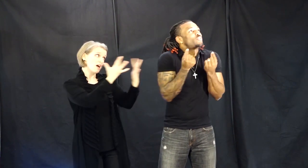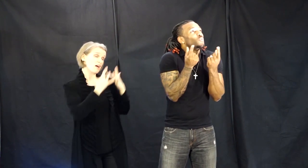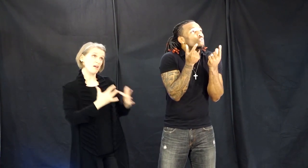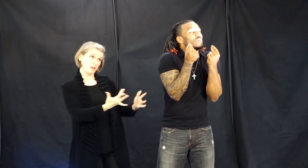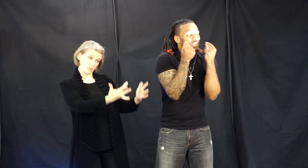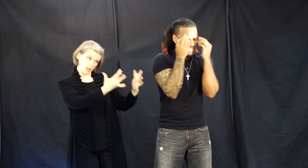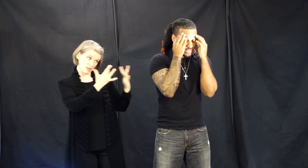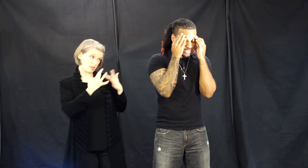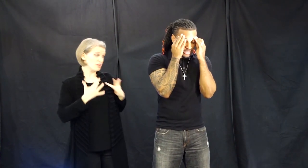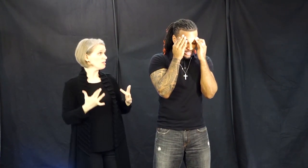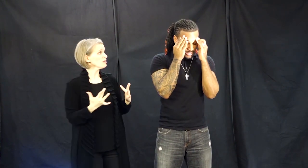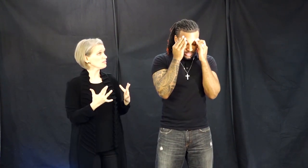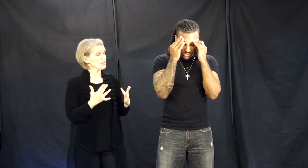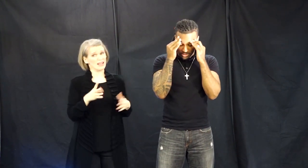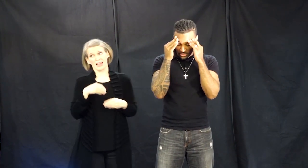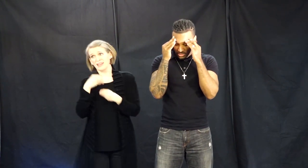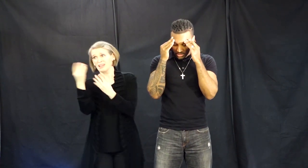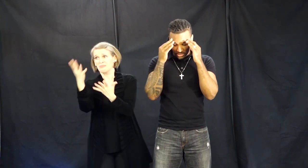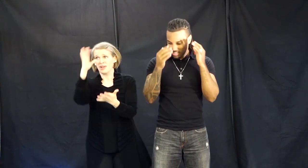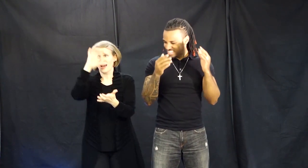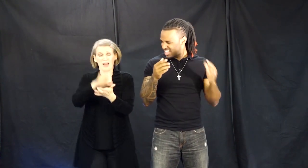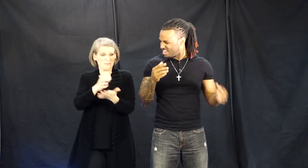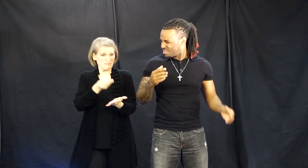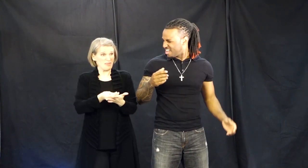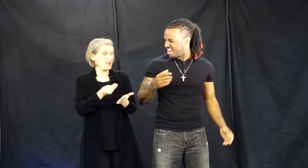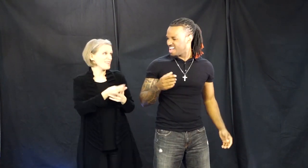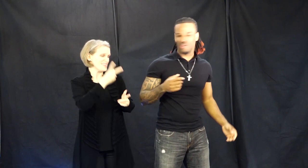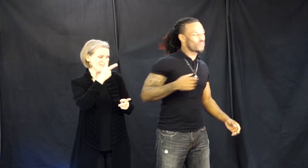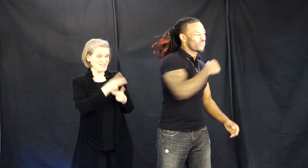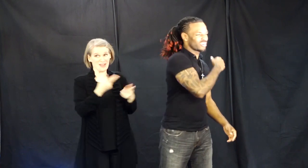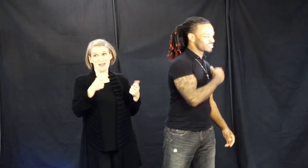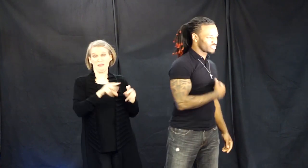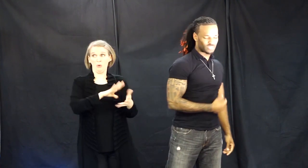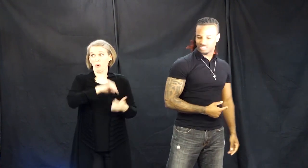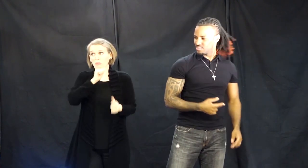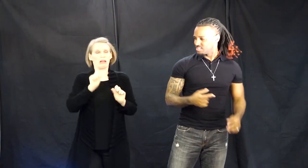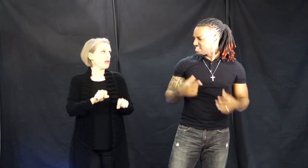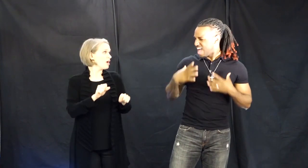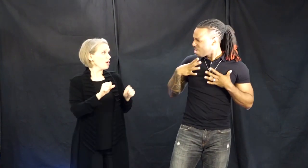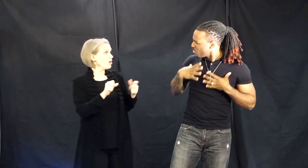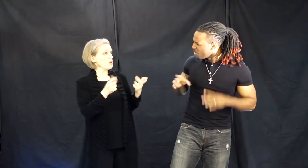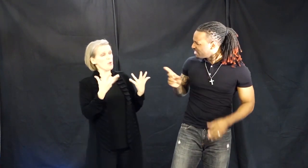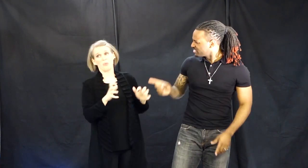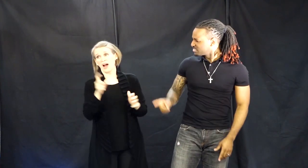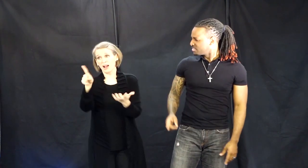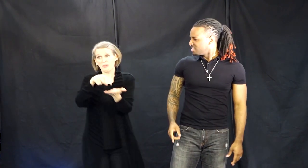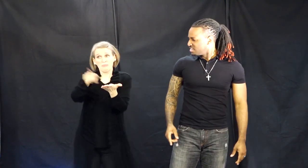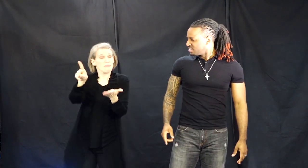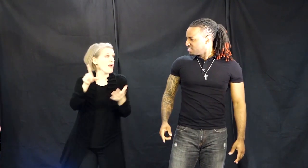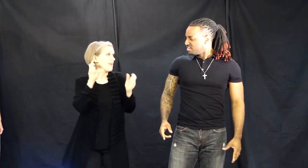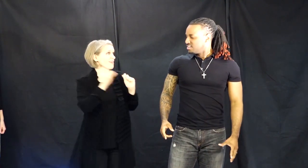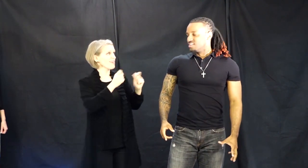do this? Just give him what he wants and you can have me. I don't want you. Whatever he I don't want wants. you. If you pay, you can